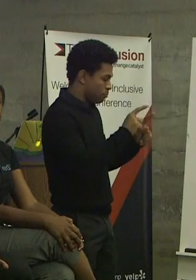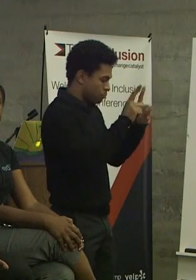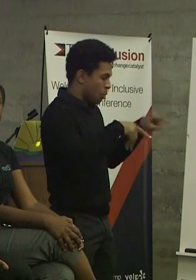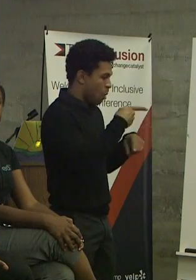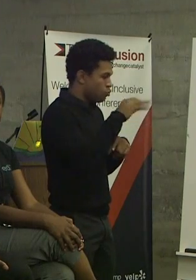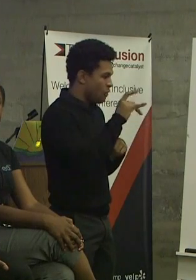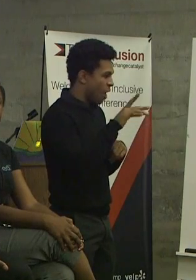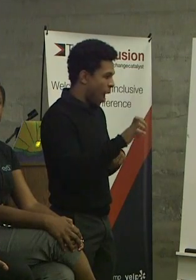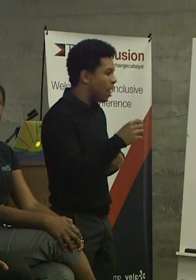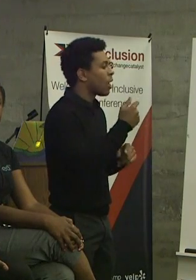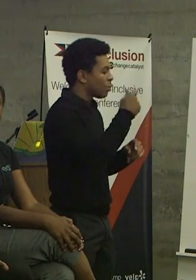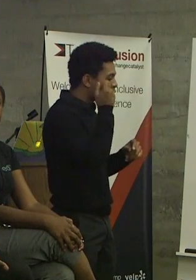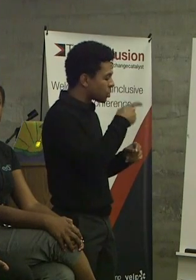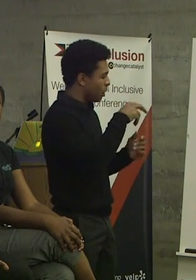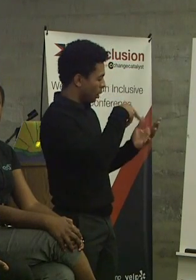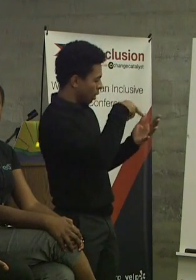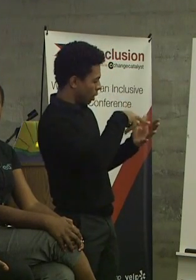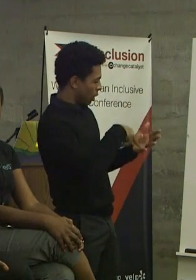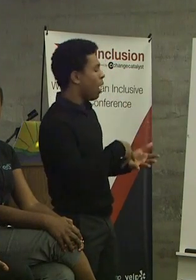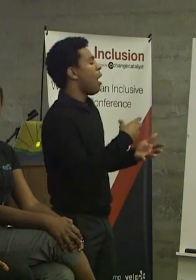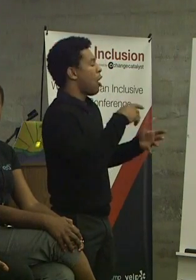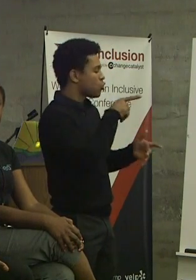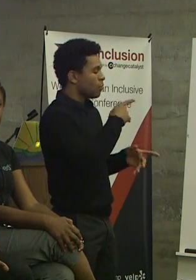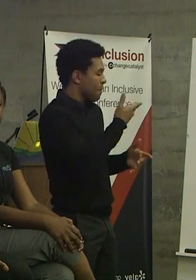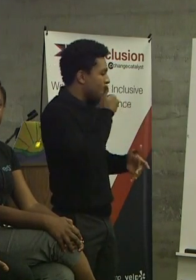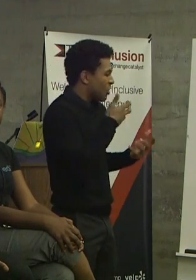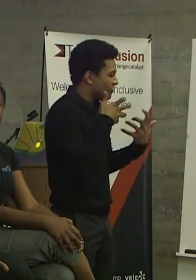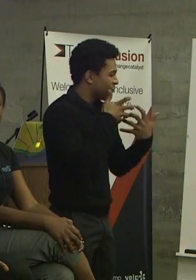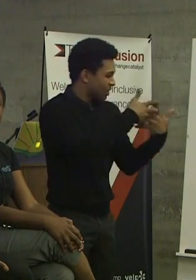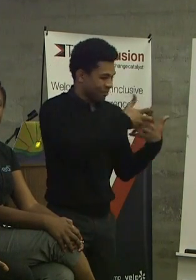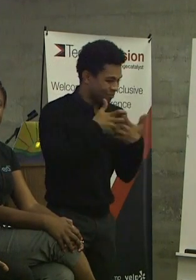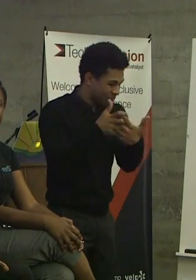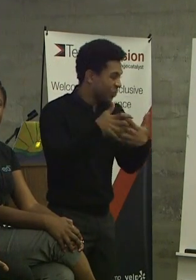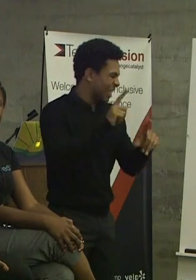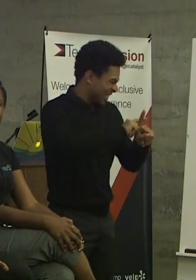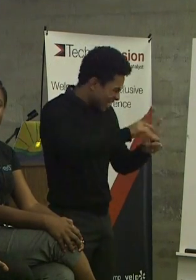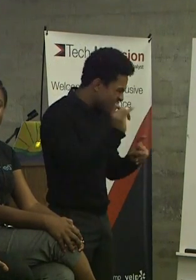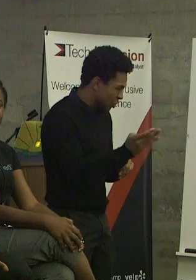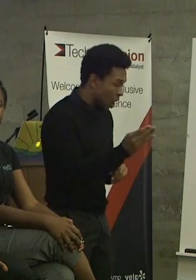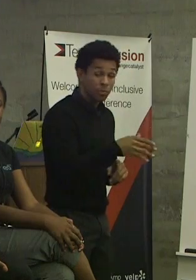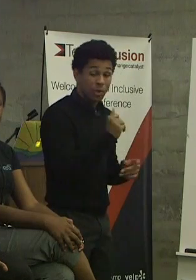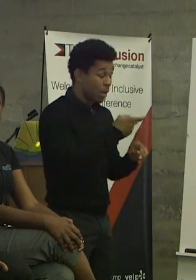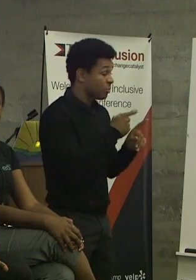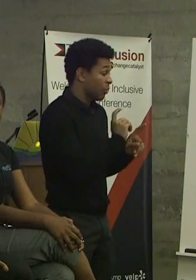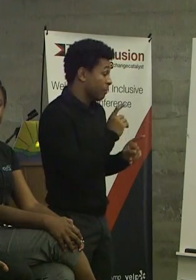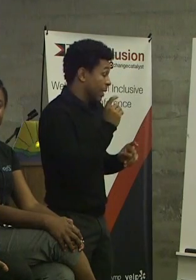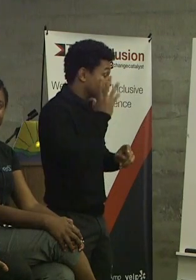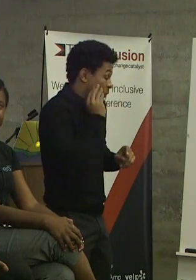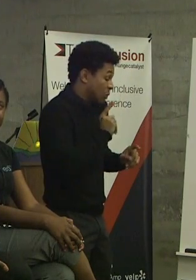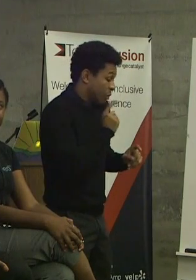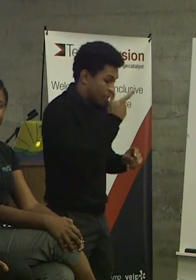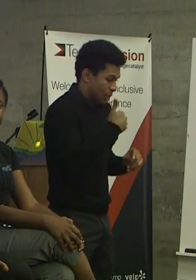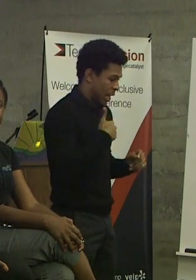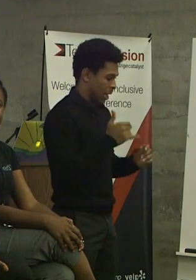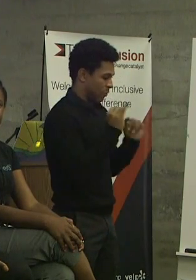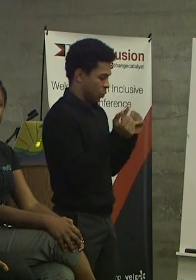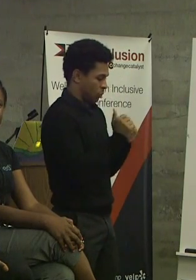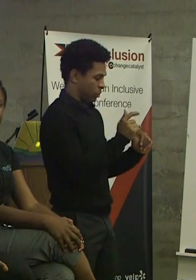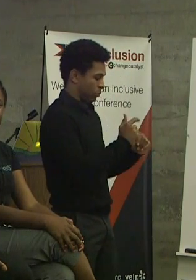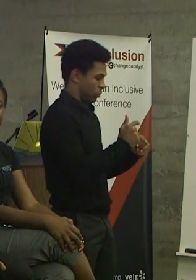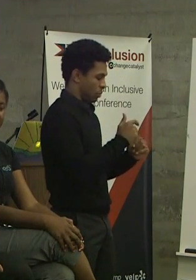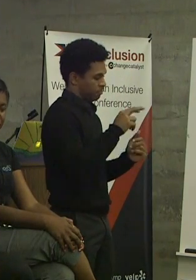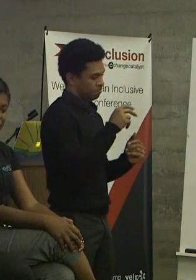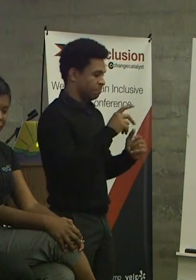we think that you're a better fit for these other jobs as well as a job you applied. And this comes from my own experience. I interviewed with both hiring managers, and